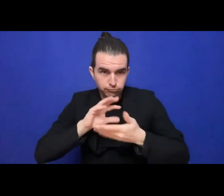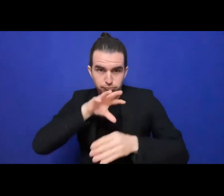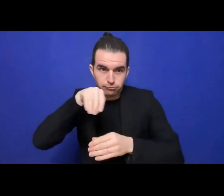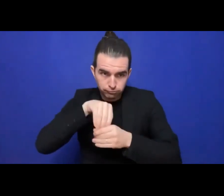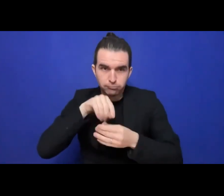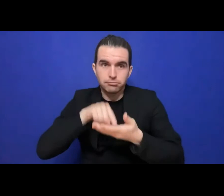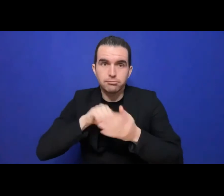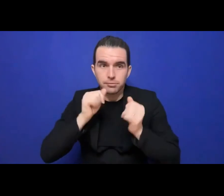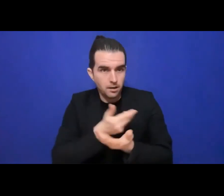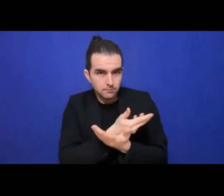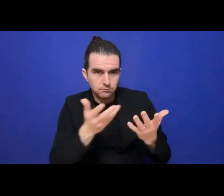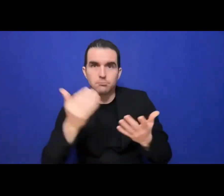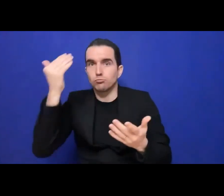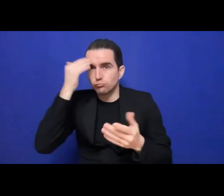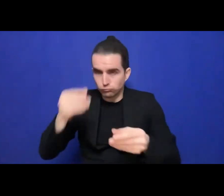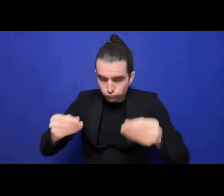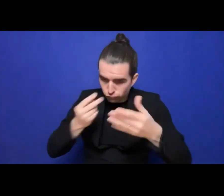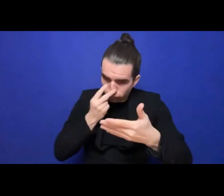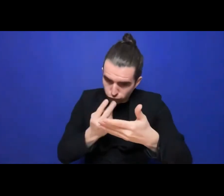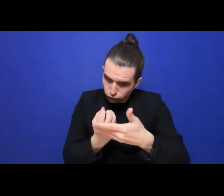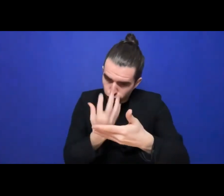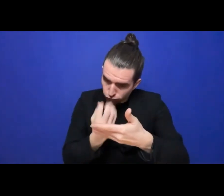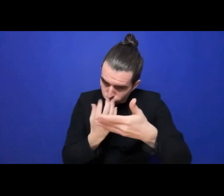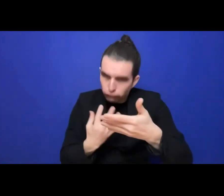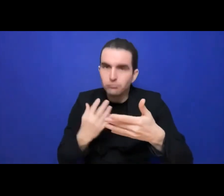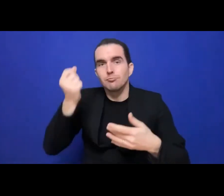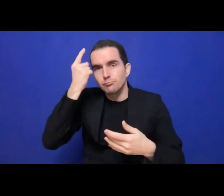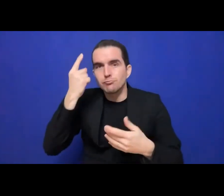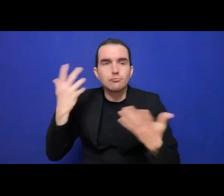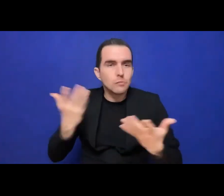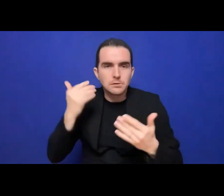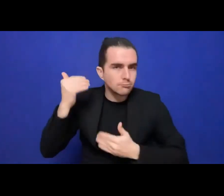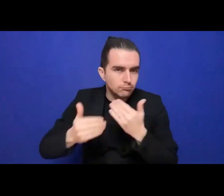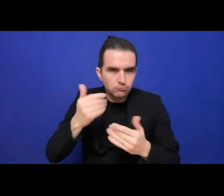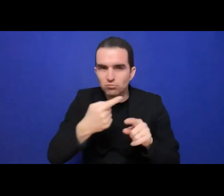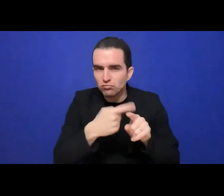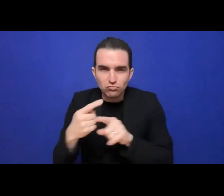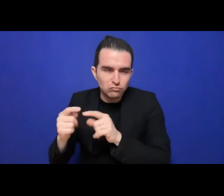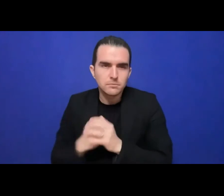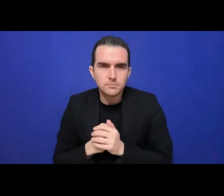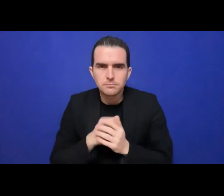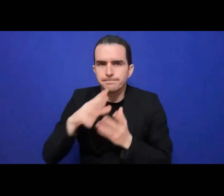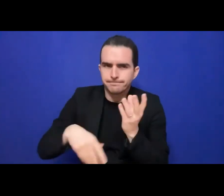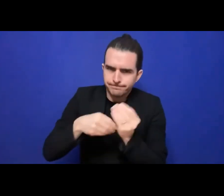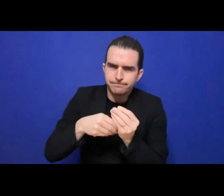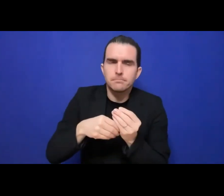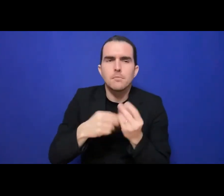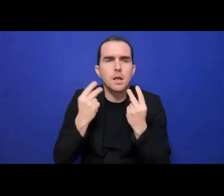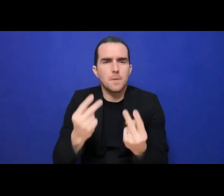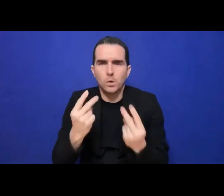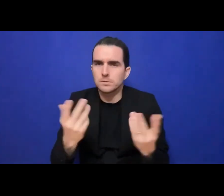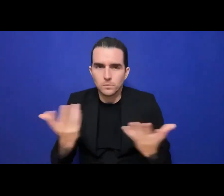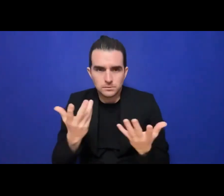the community to be engaged with the decision makers is actually use of social accountability